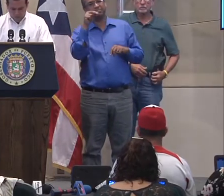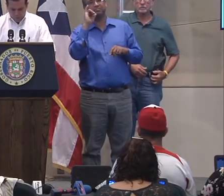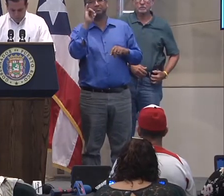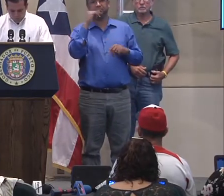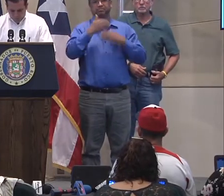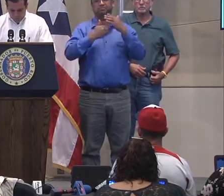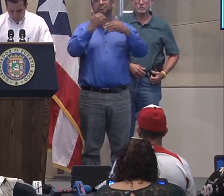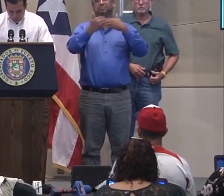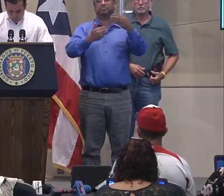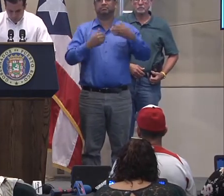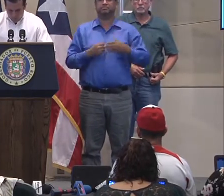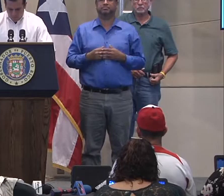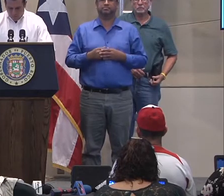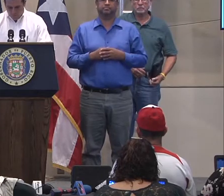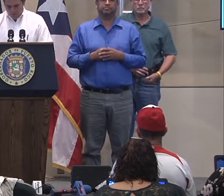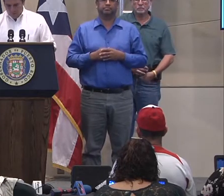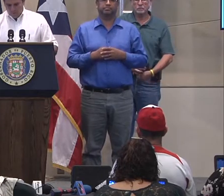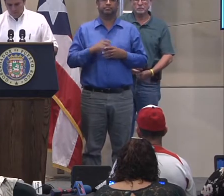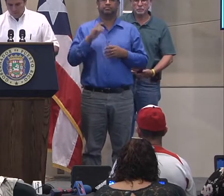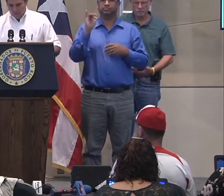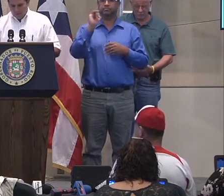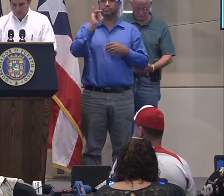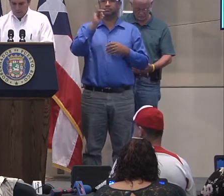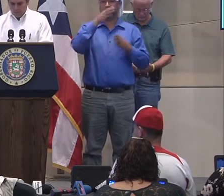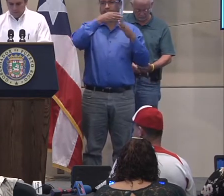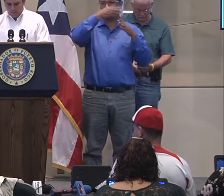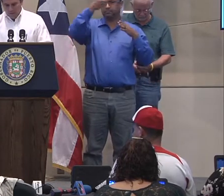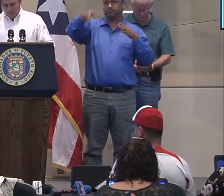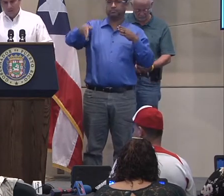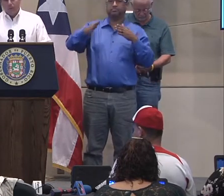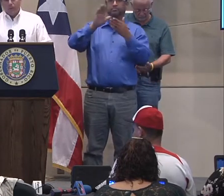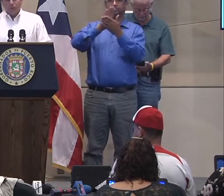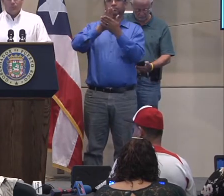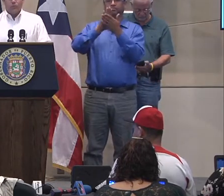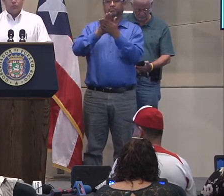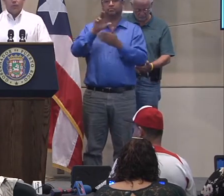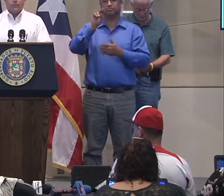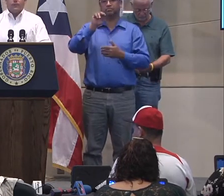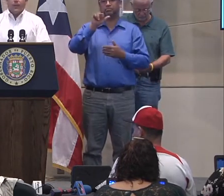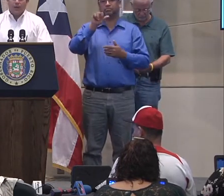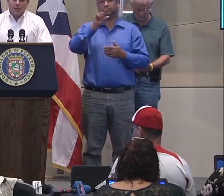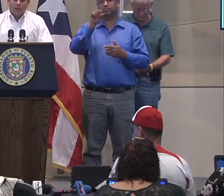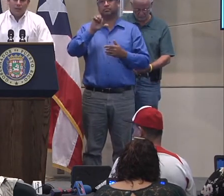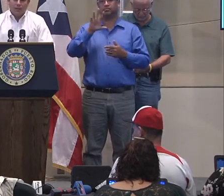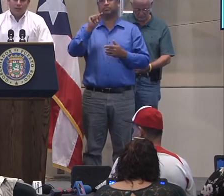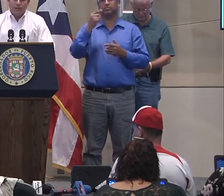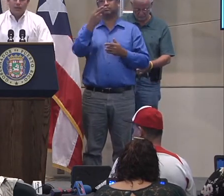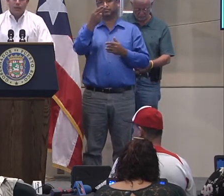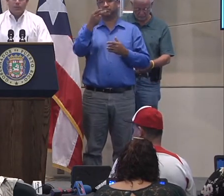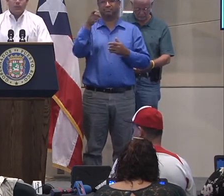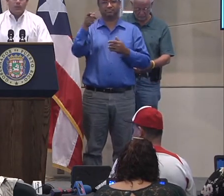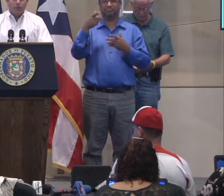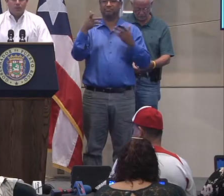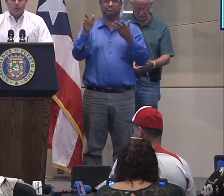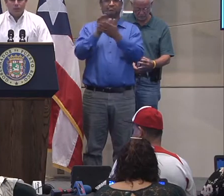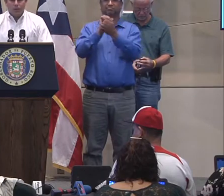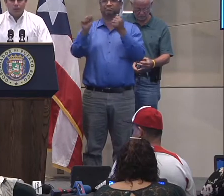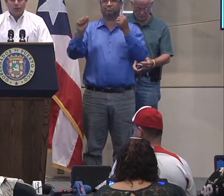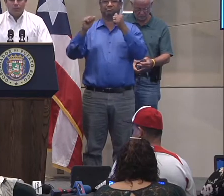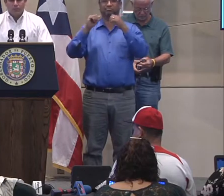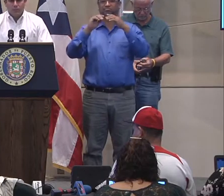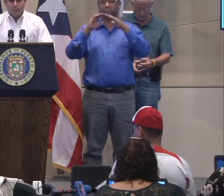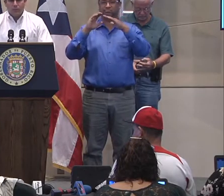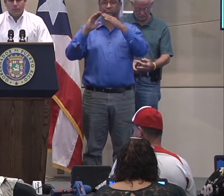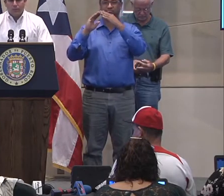We went to another nearby church in Nazareth that was destroyed, and the people in the community